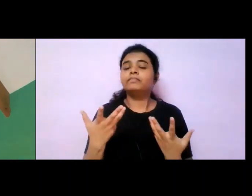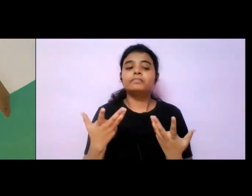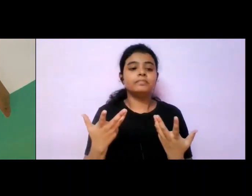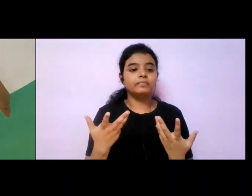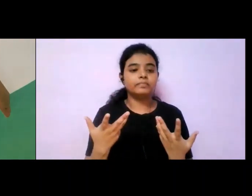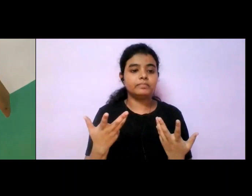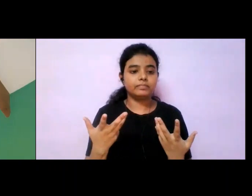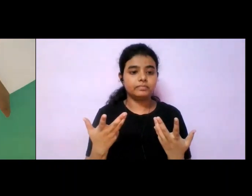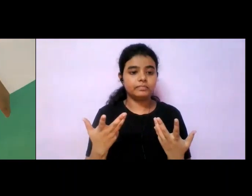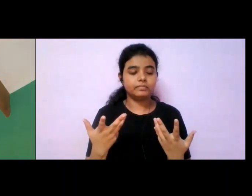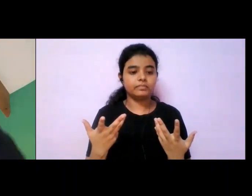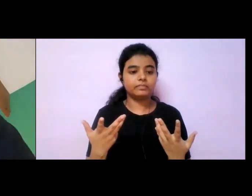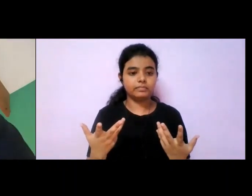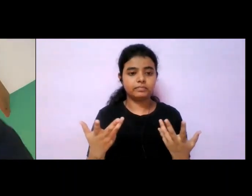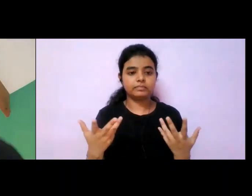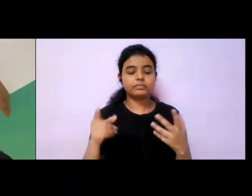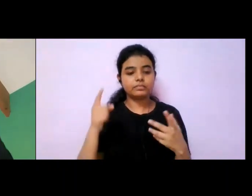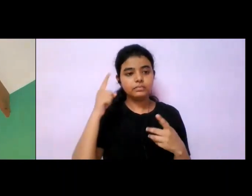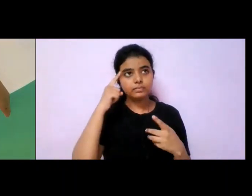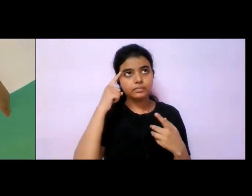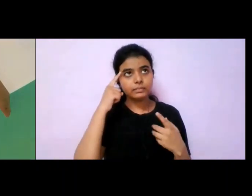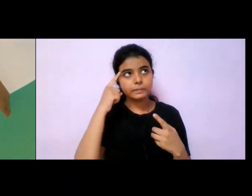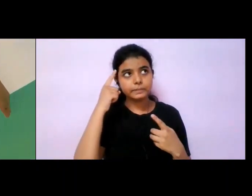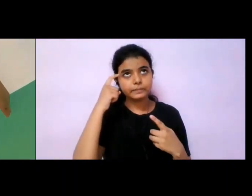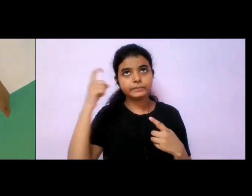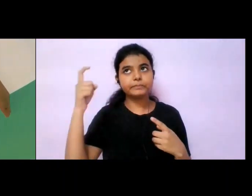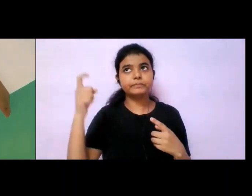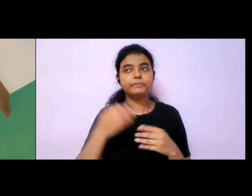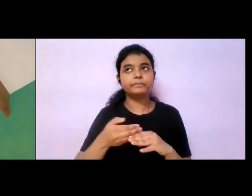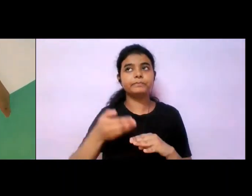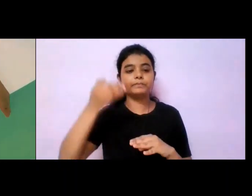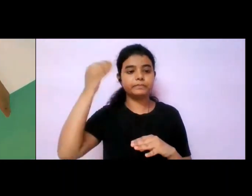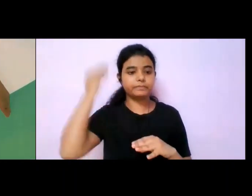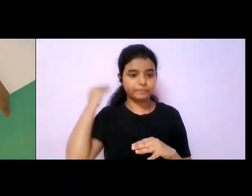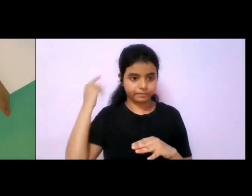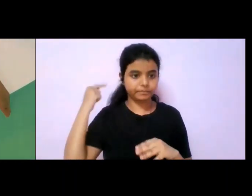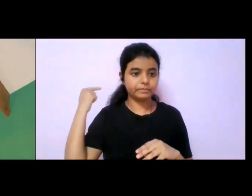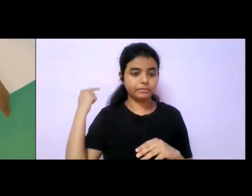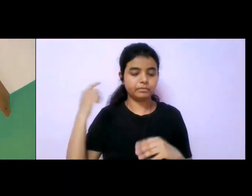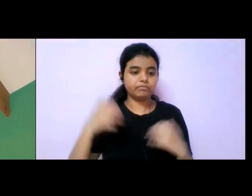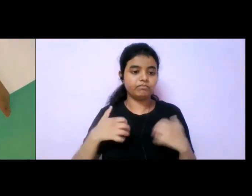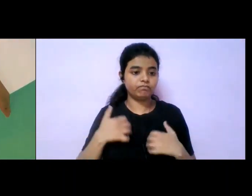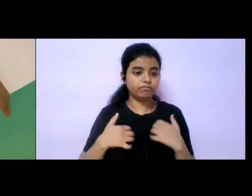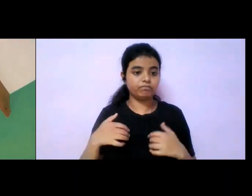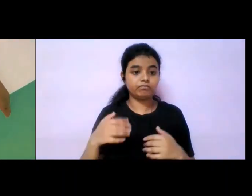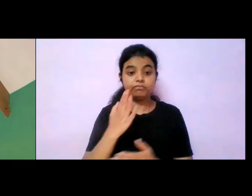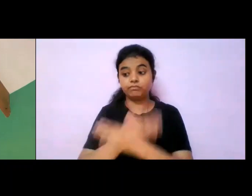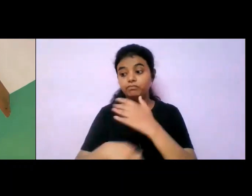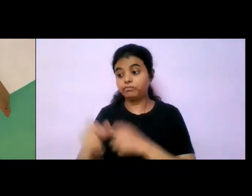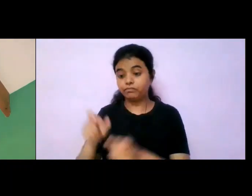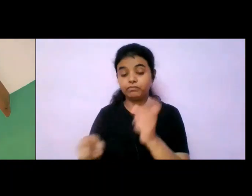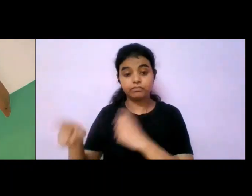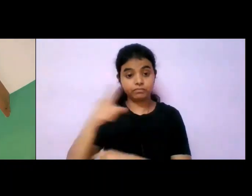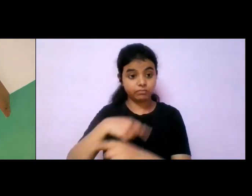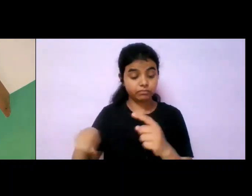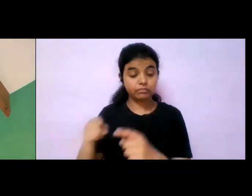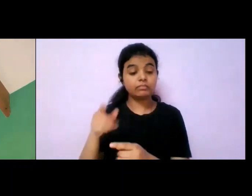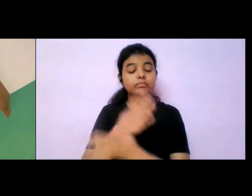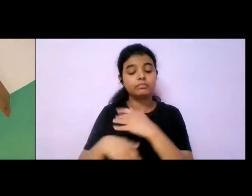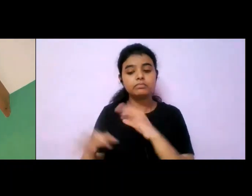I suppose in the past and still, my main interest is around non-disabled people's desire.